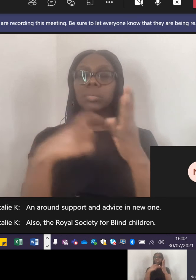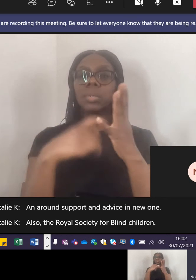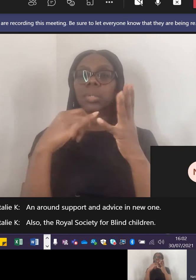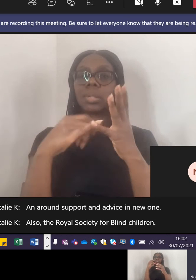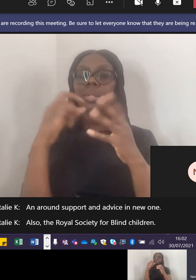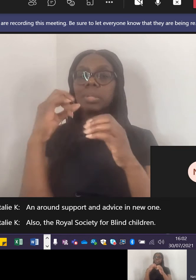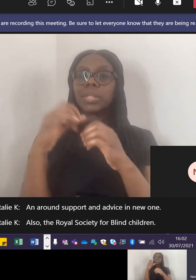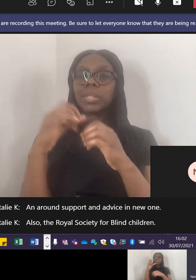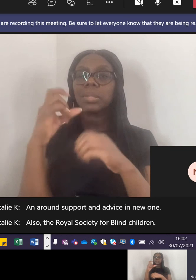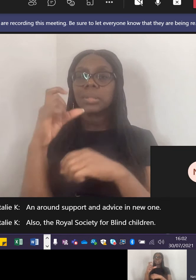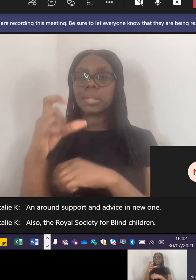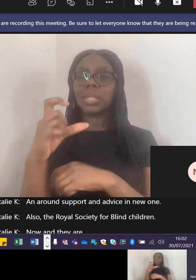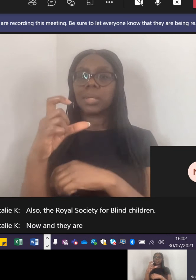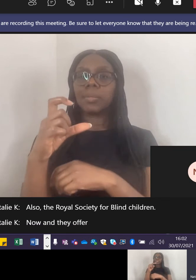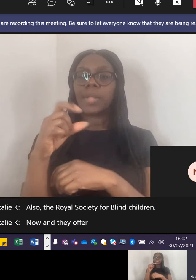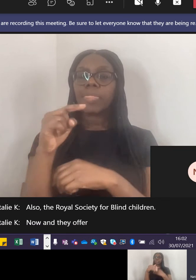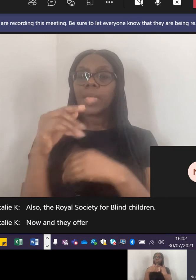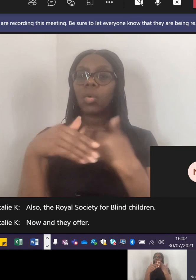Now, they offer